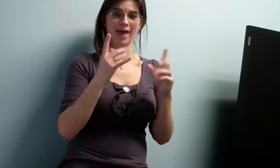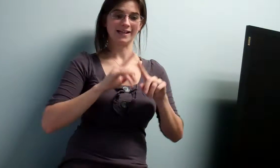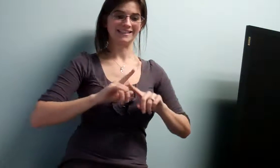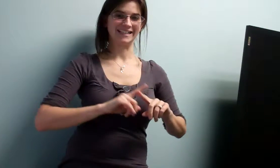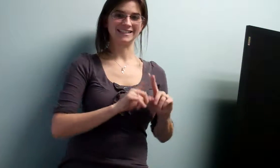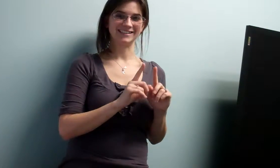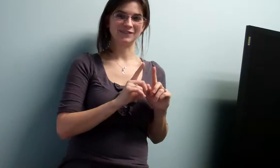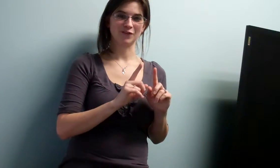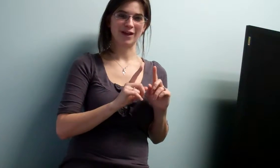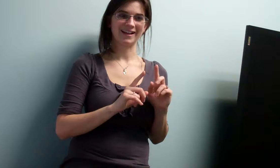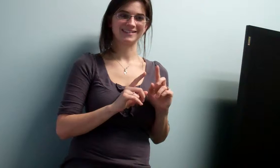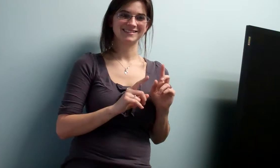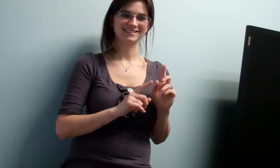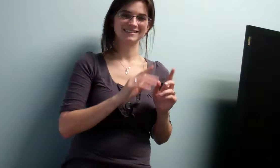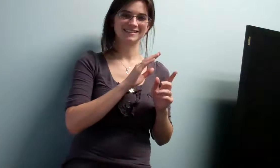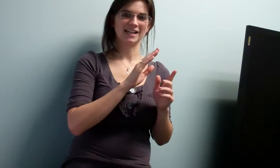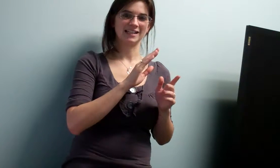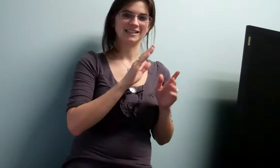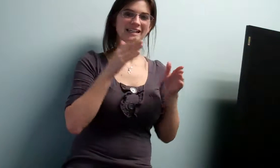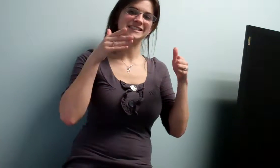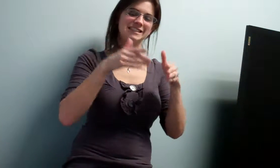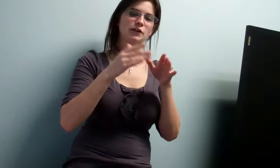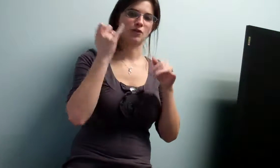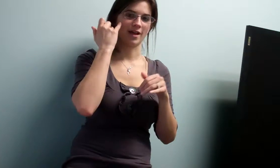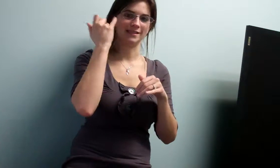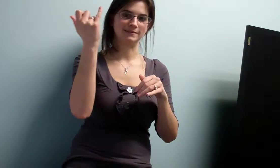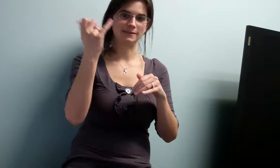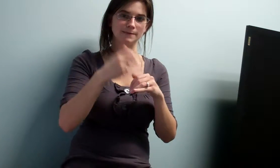One of the things that Du Bois said about himself, actually,